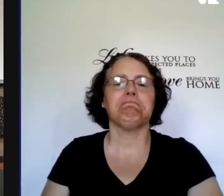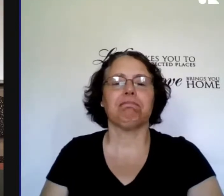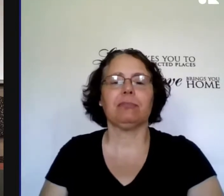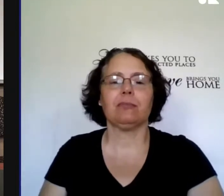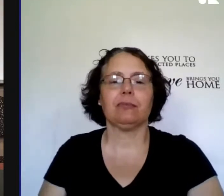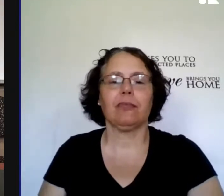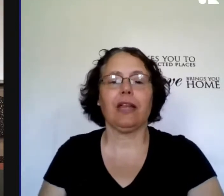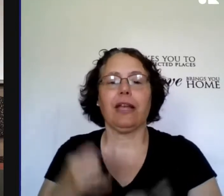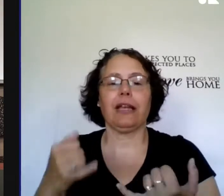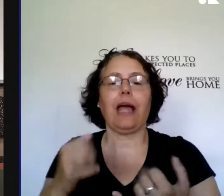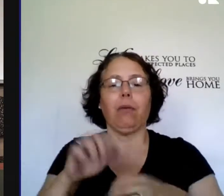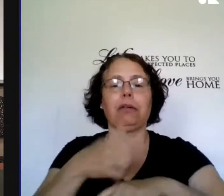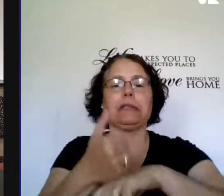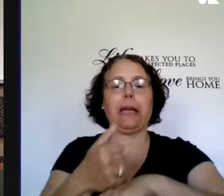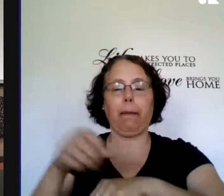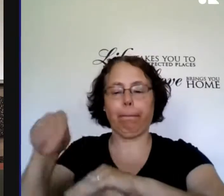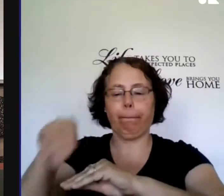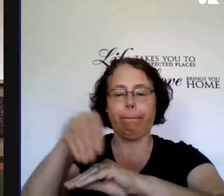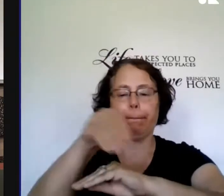can see them.